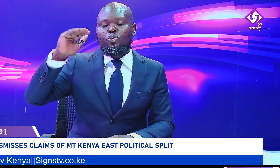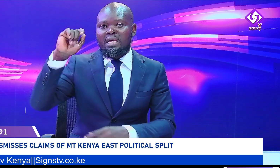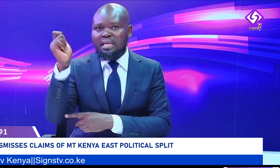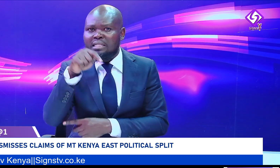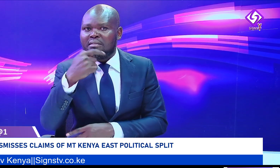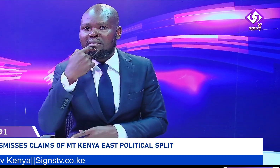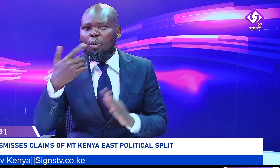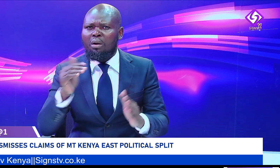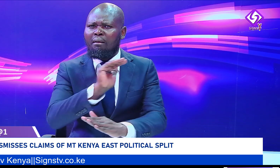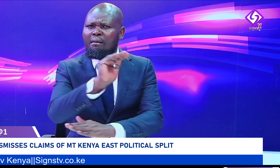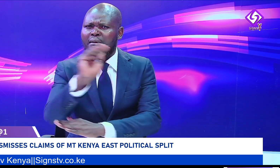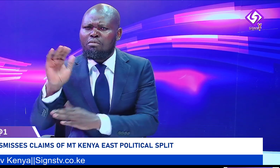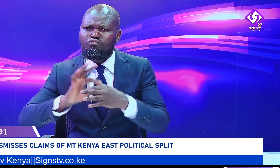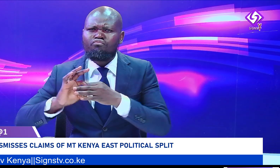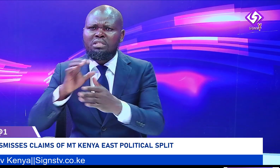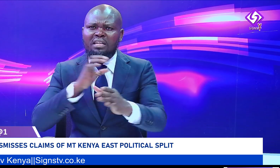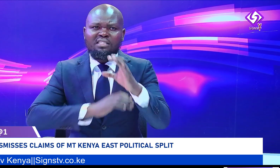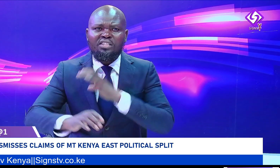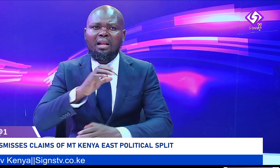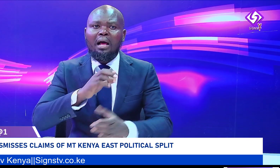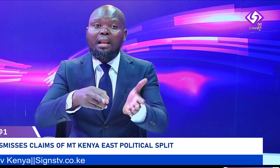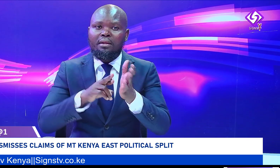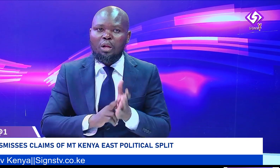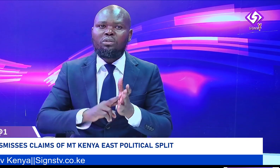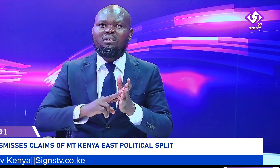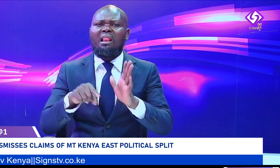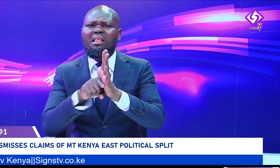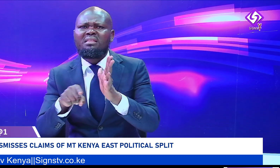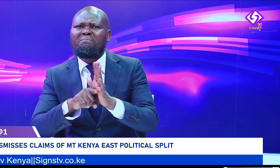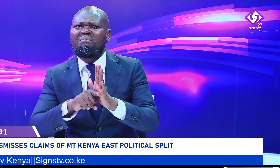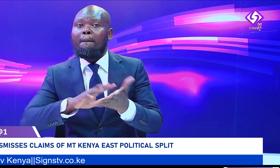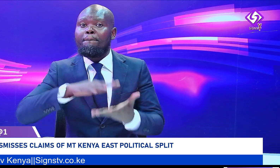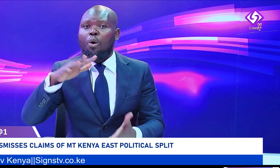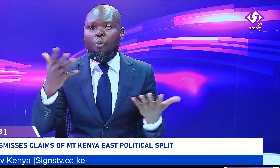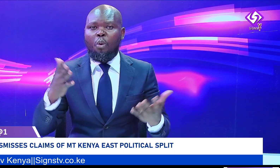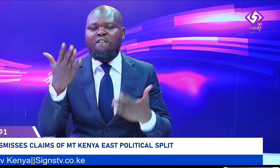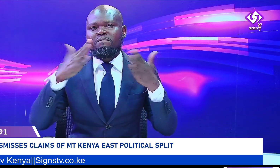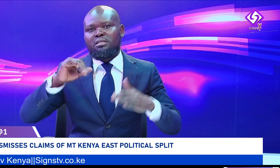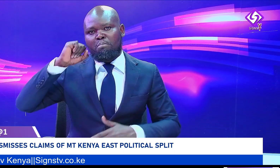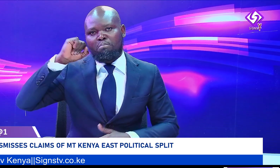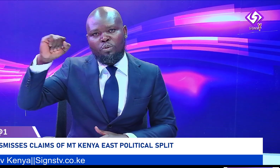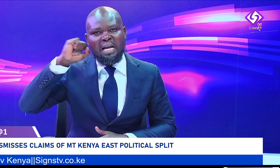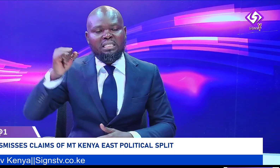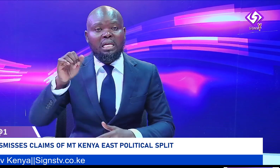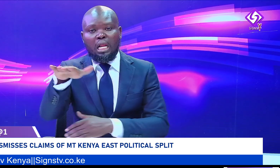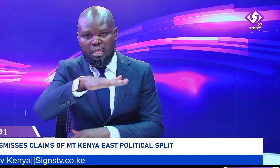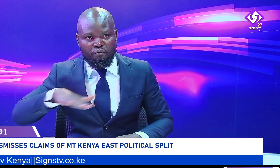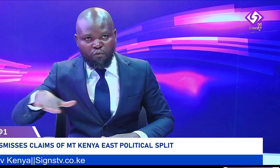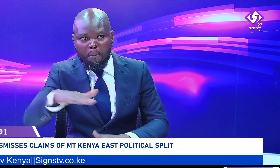the broader Mount Kenya region. He argued that unity remains critical as the region navigates an